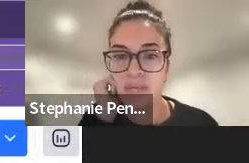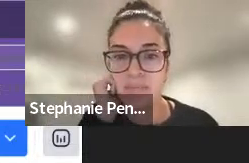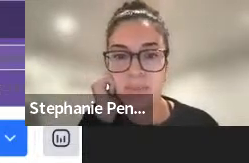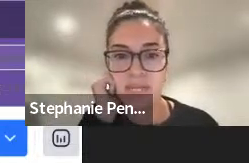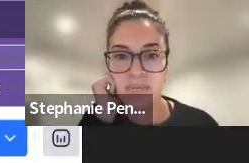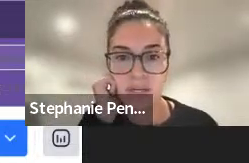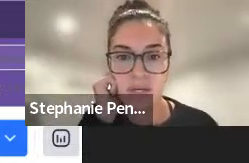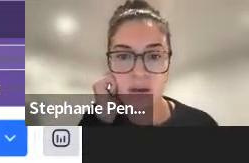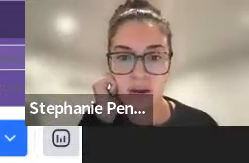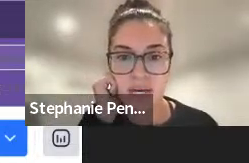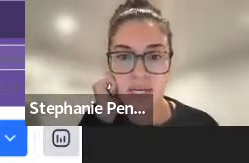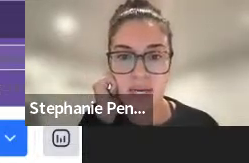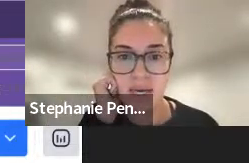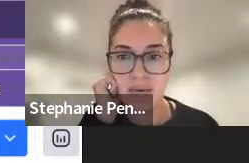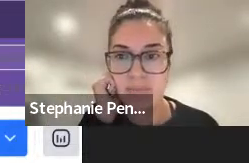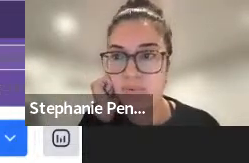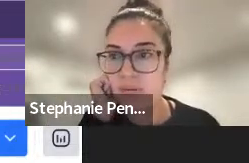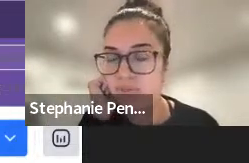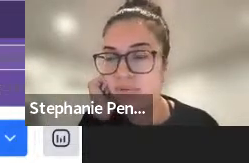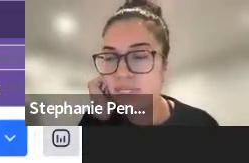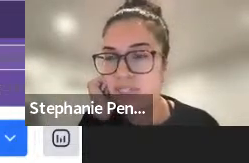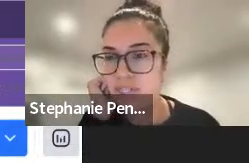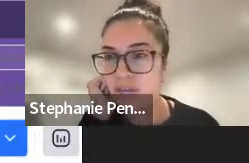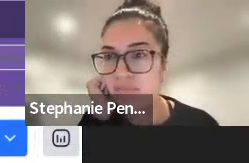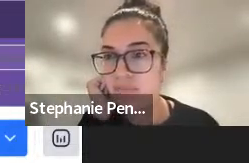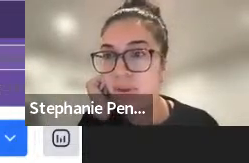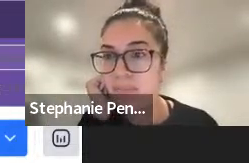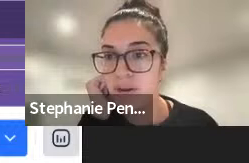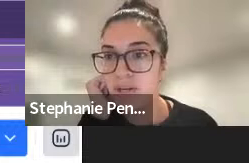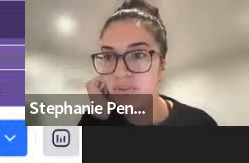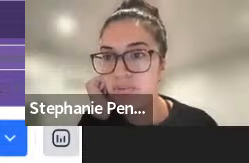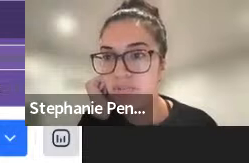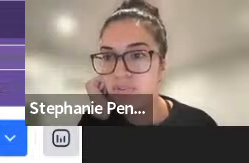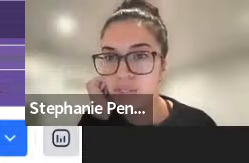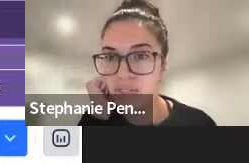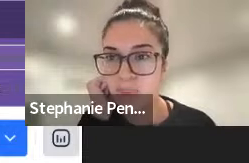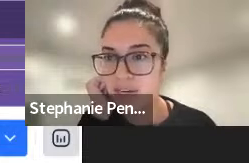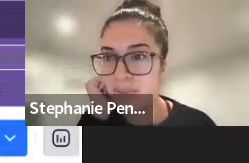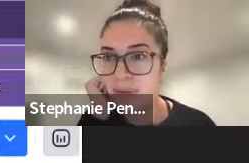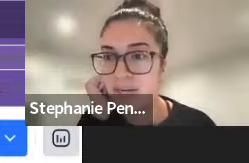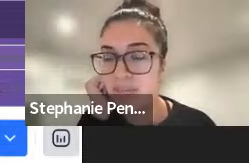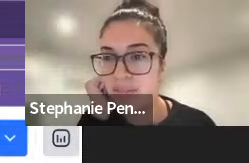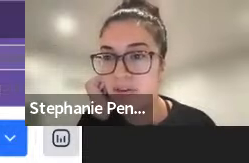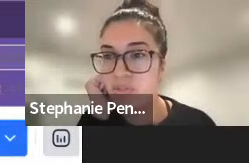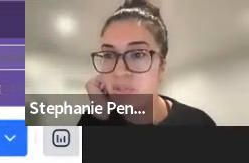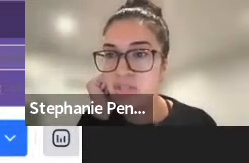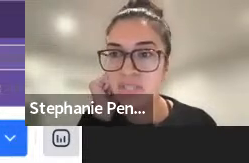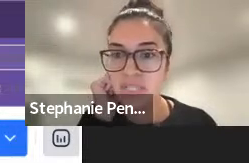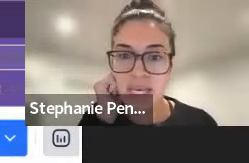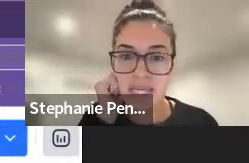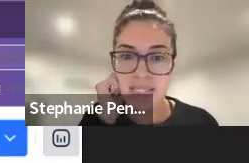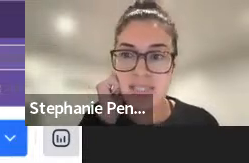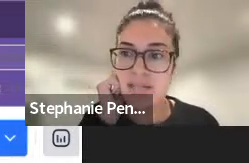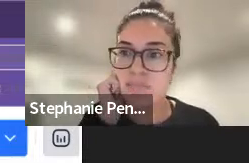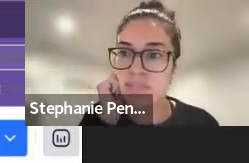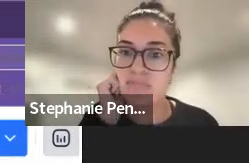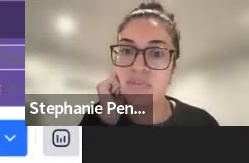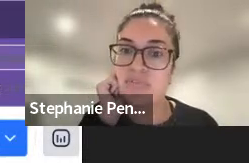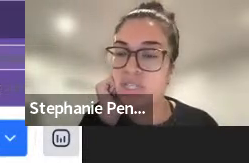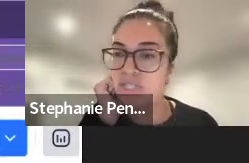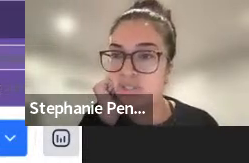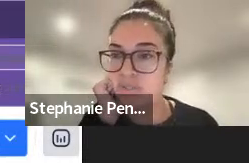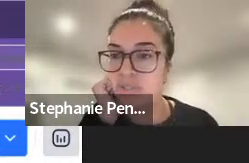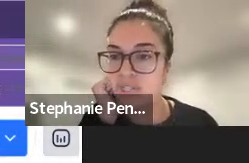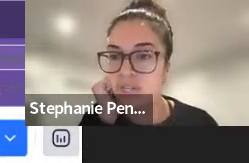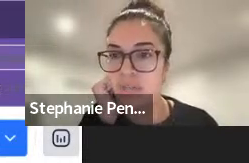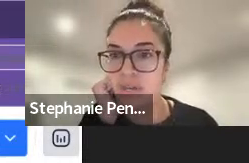and we'll keep the Mentimeter on throughout the duration of the webinar. So if you feel inspired by anything that our speakers discuss, please feel